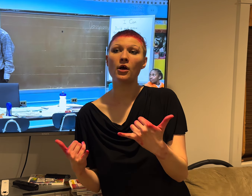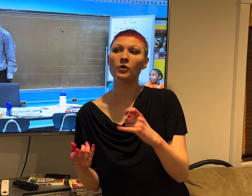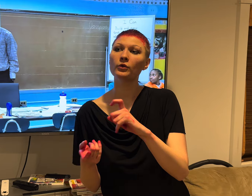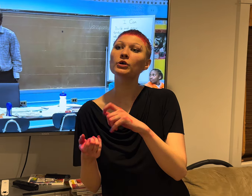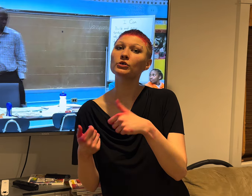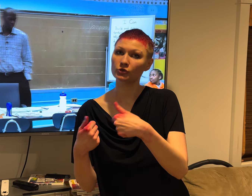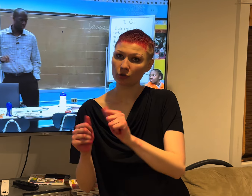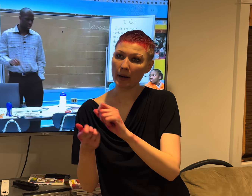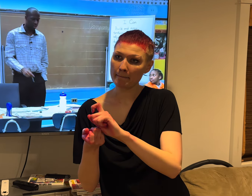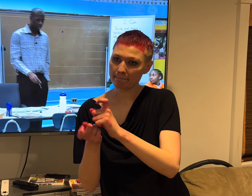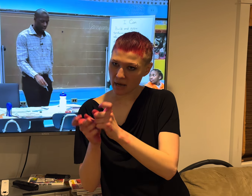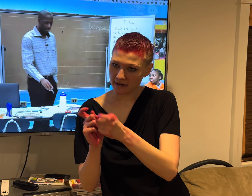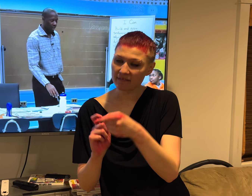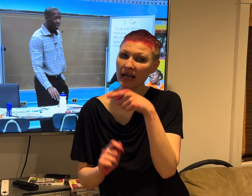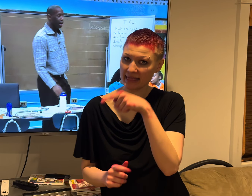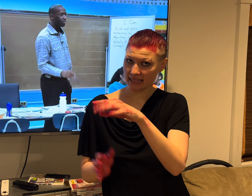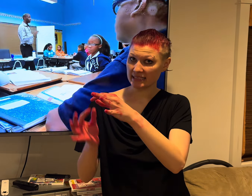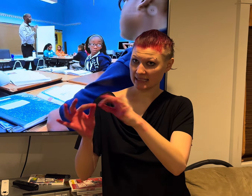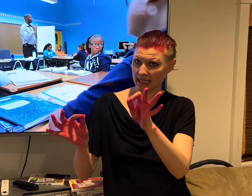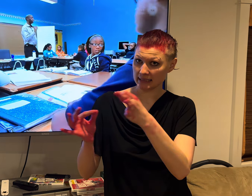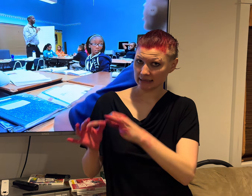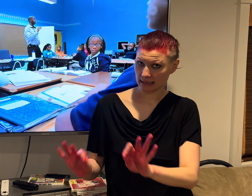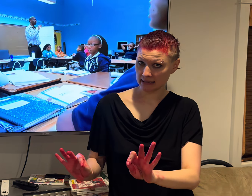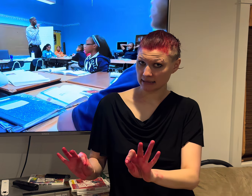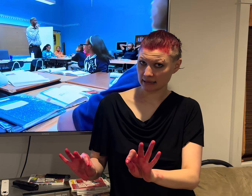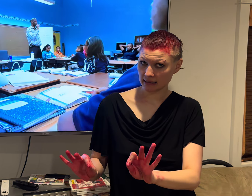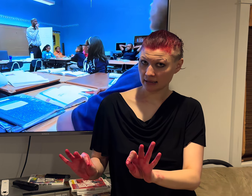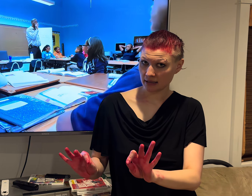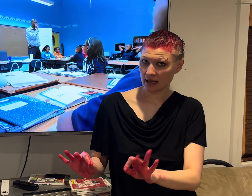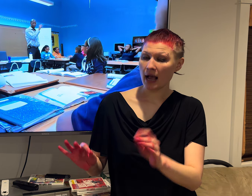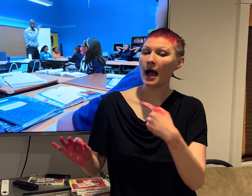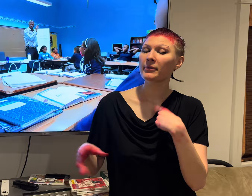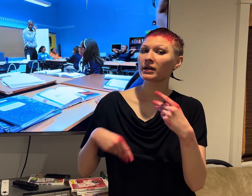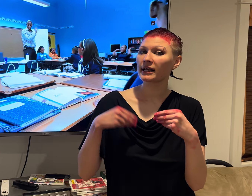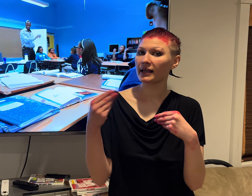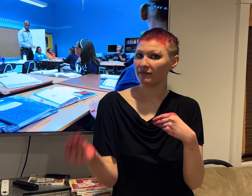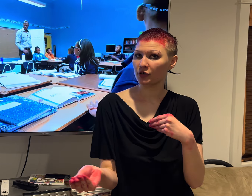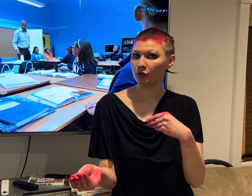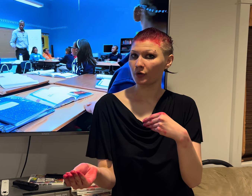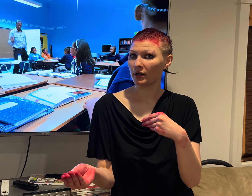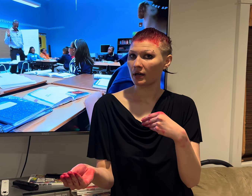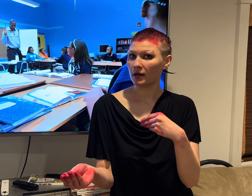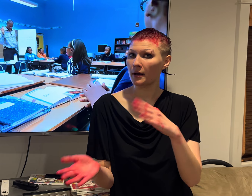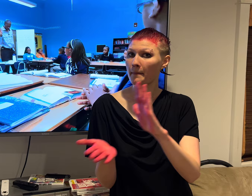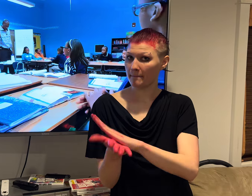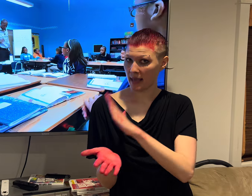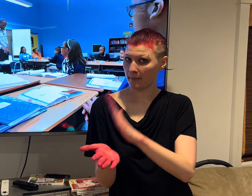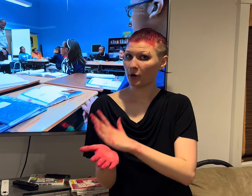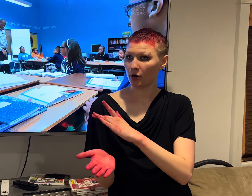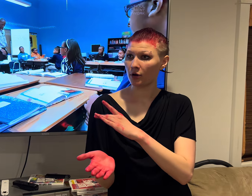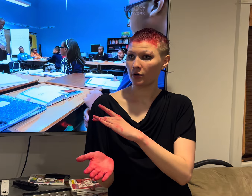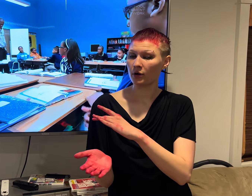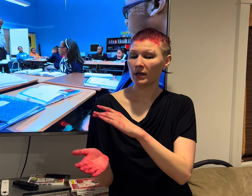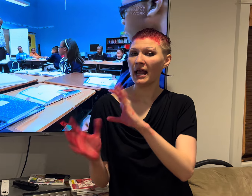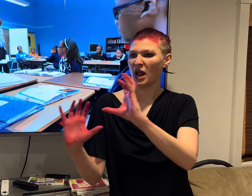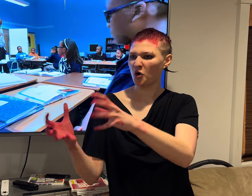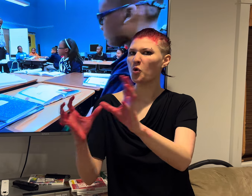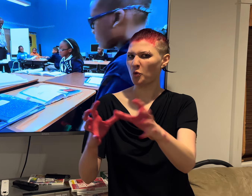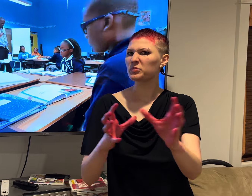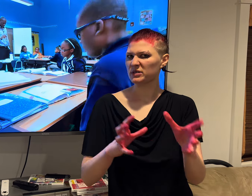gonna make that into a short letter. But right now, I'm gonna give you a sheet of chart paper. Group one, this is what we'll do.